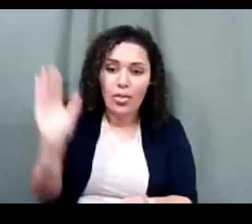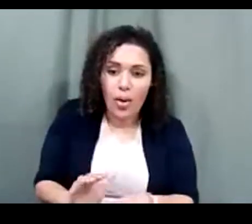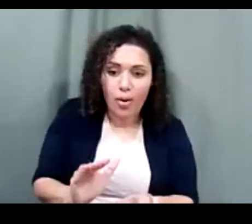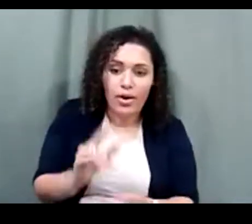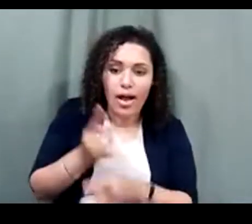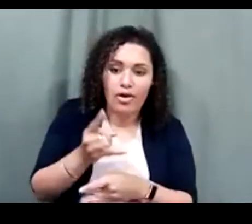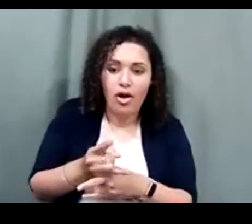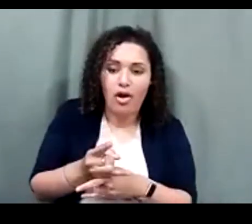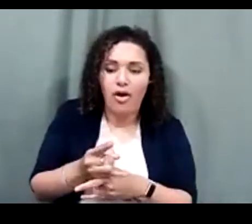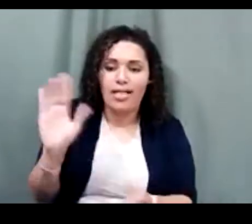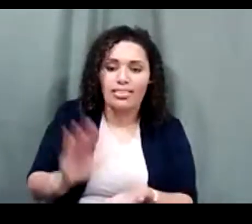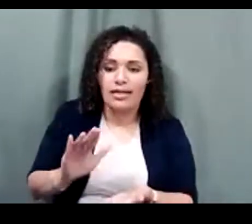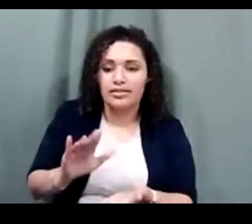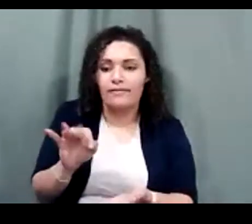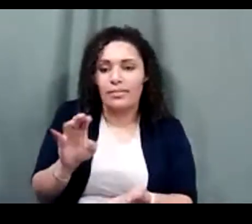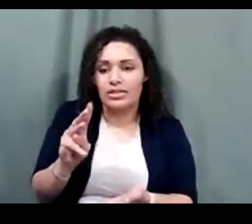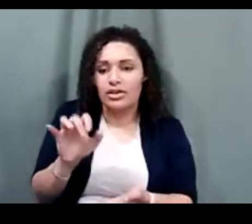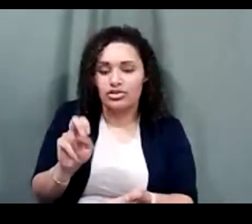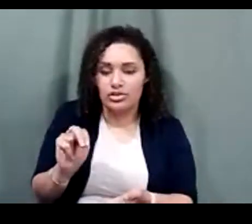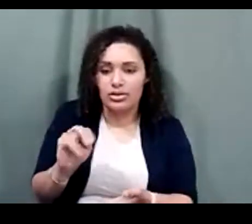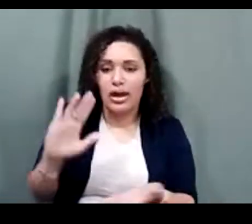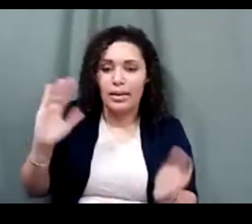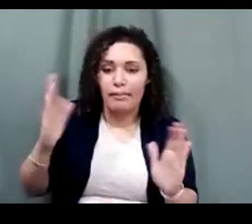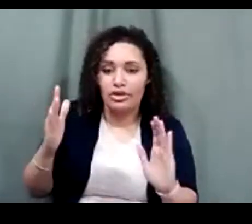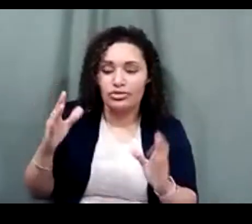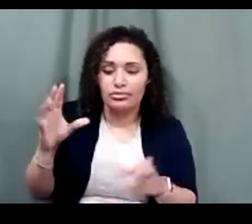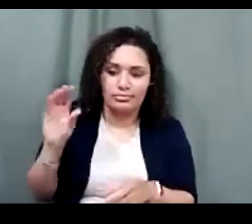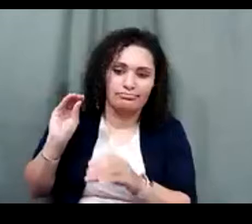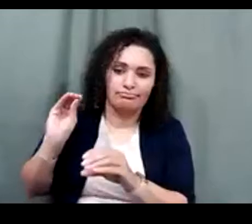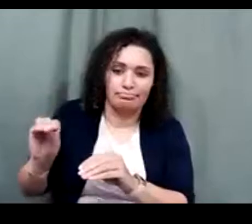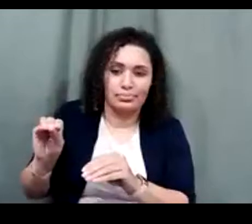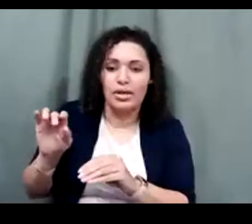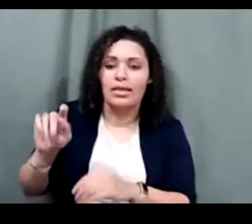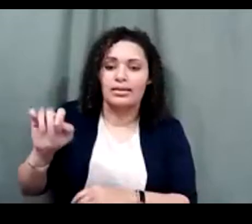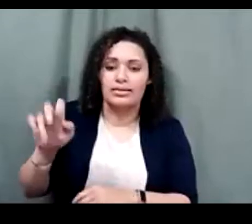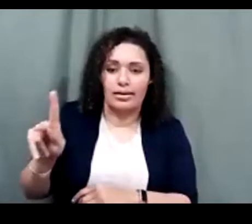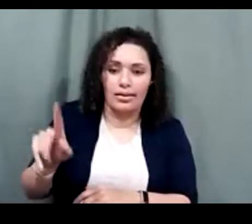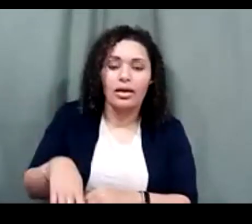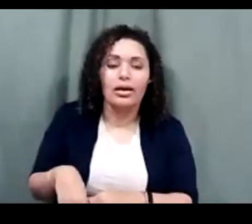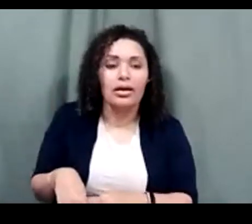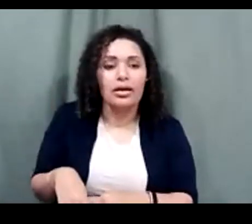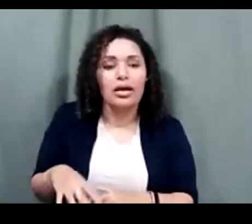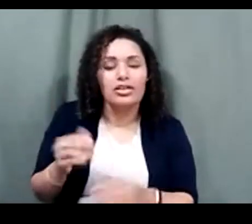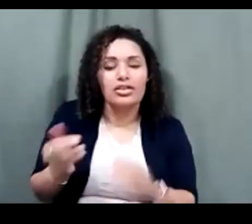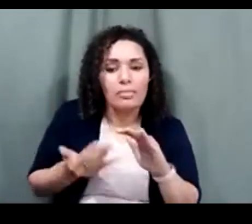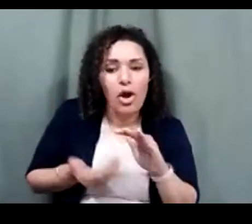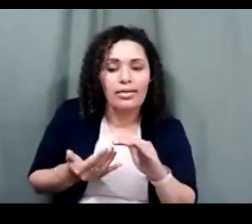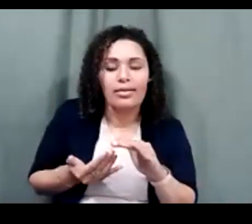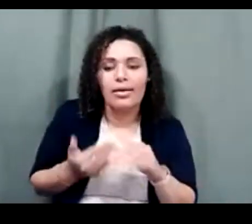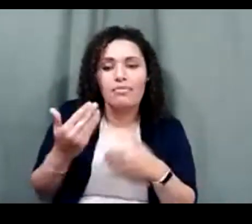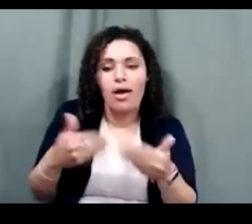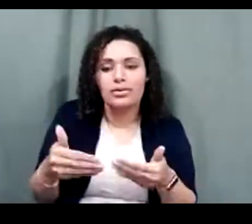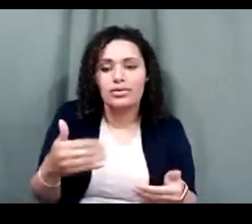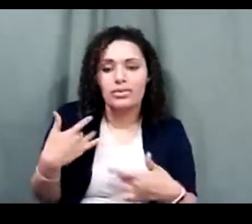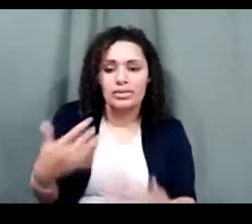more fermentation than you would if they were just in a tank. We generally, in that whole sparkling process, we try to just